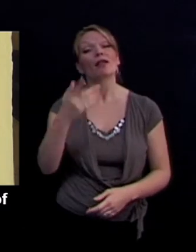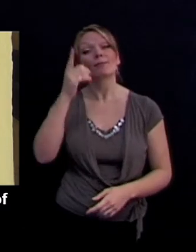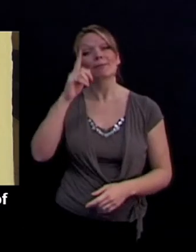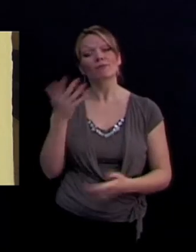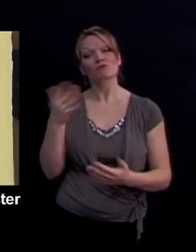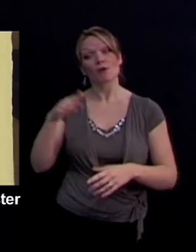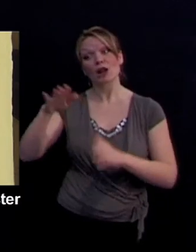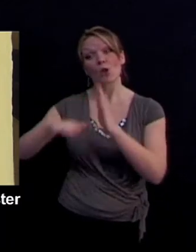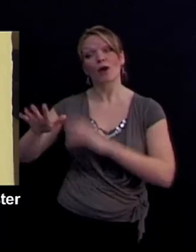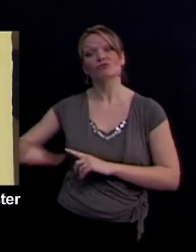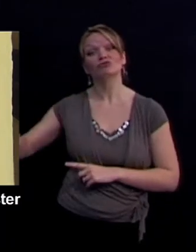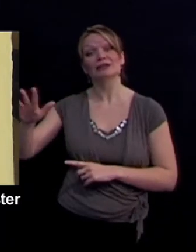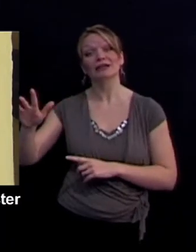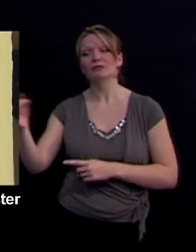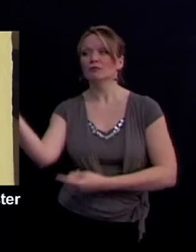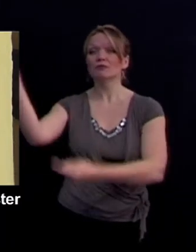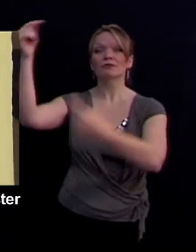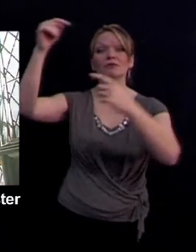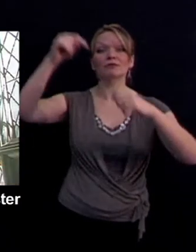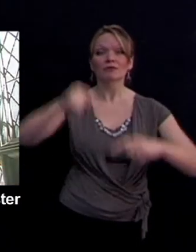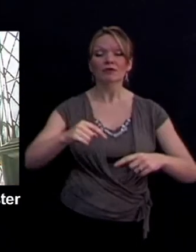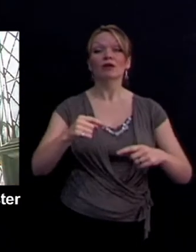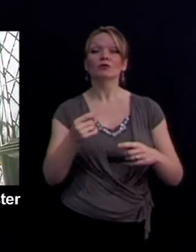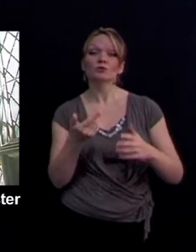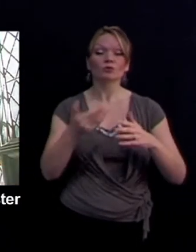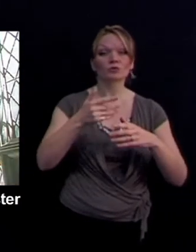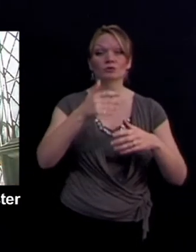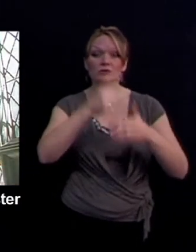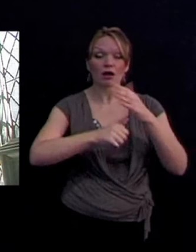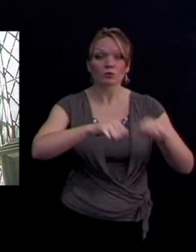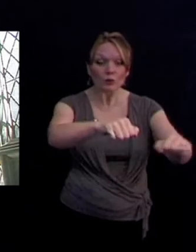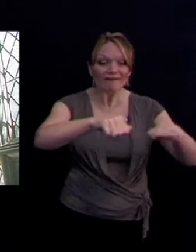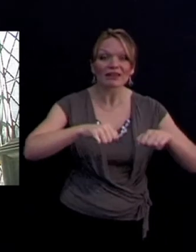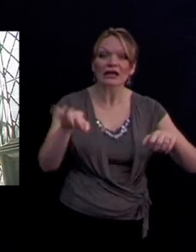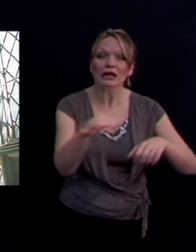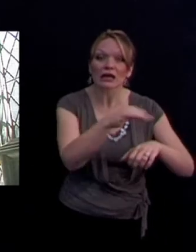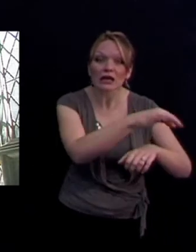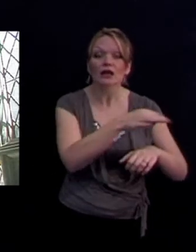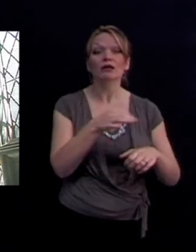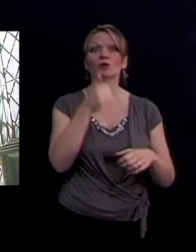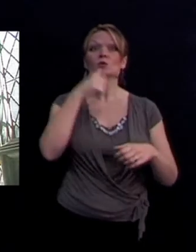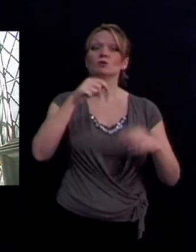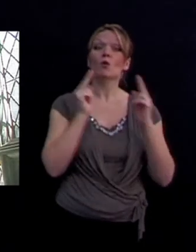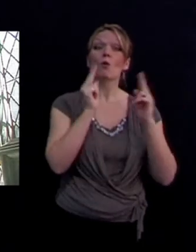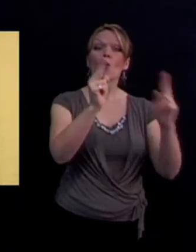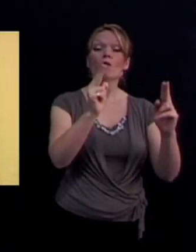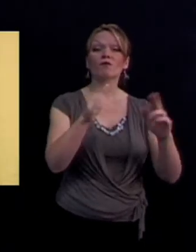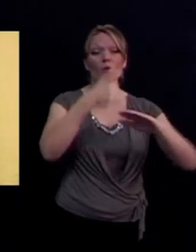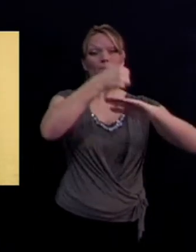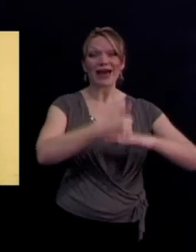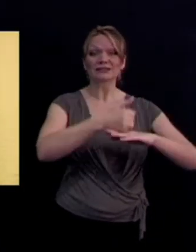Low Countries who were invited to Norwich to bolster the weaving industry used the hall either as a base or for